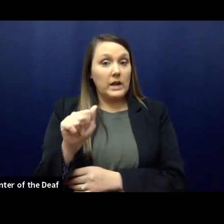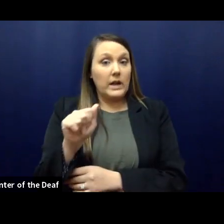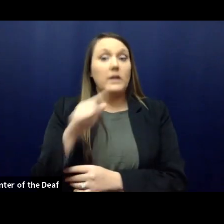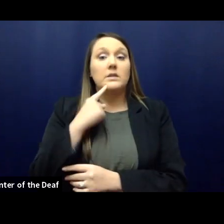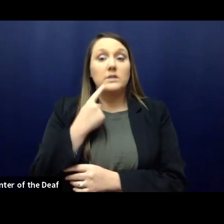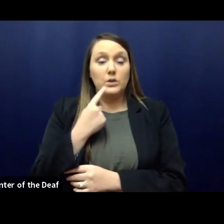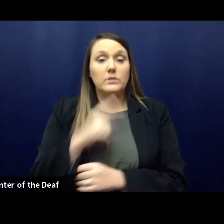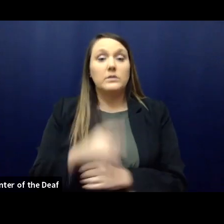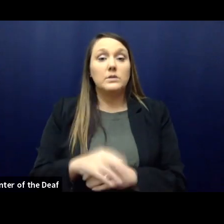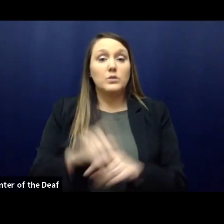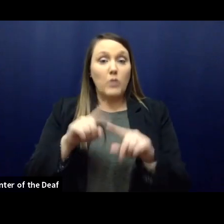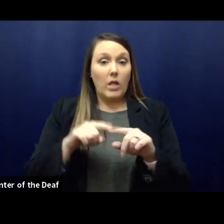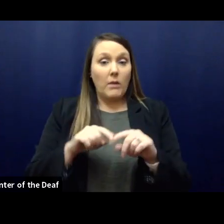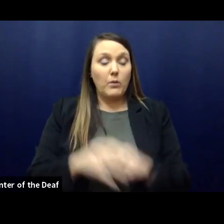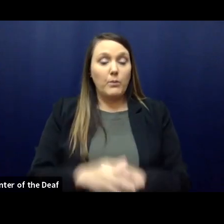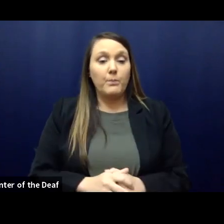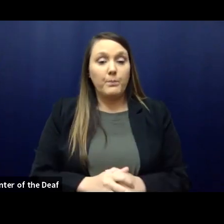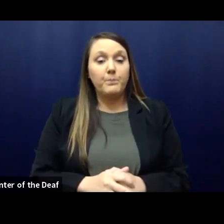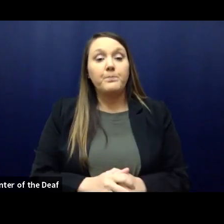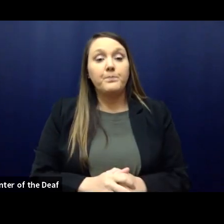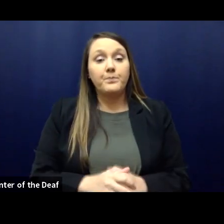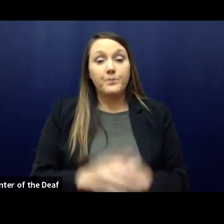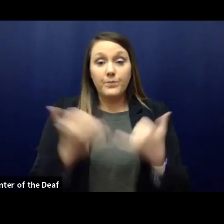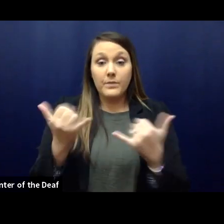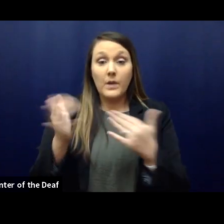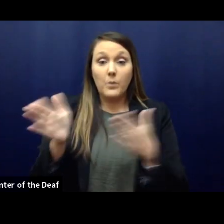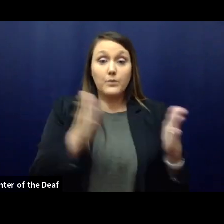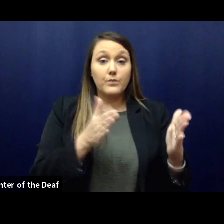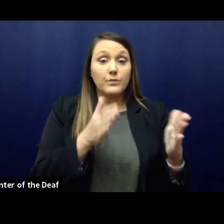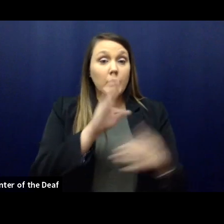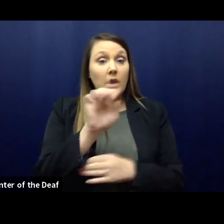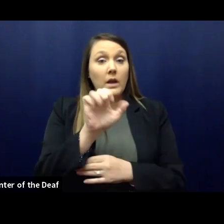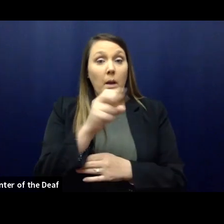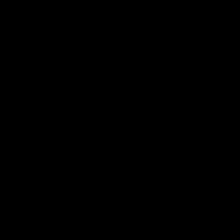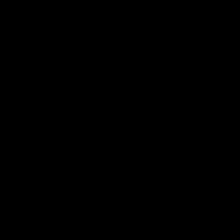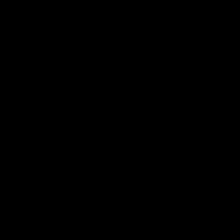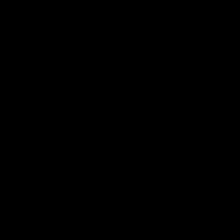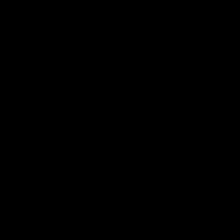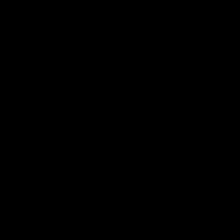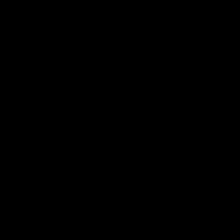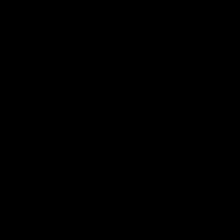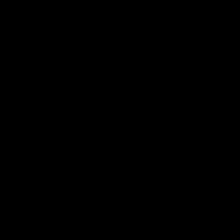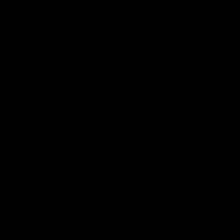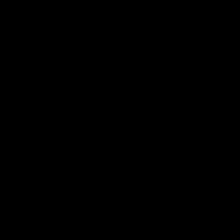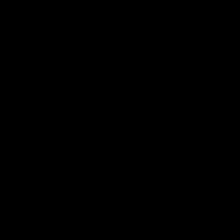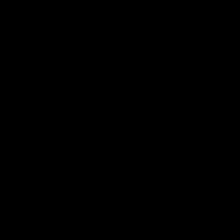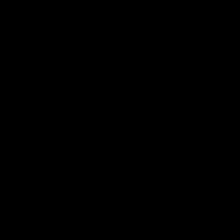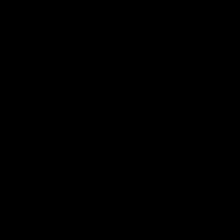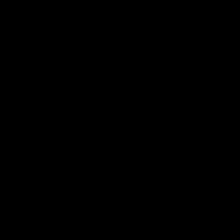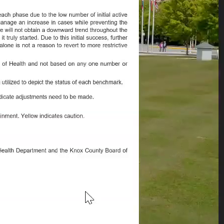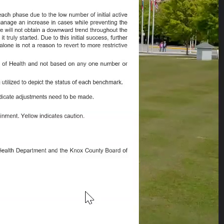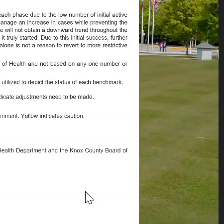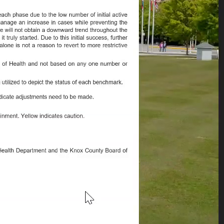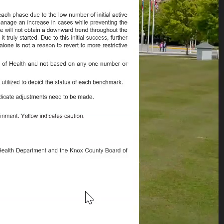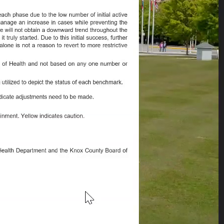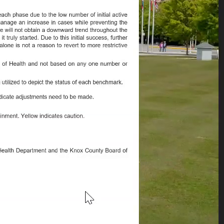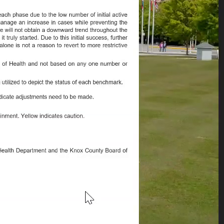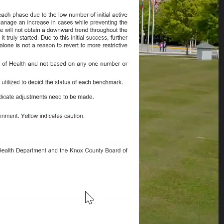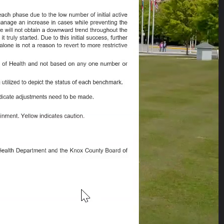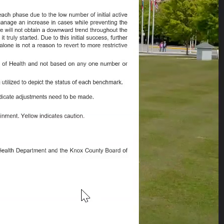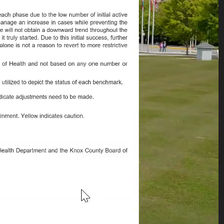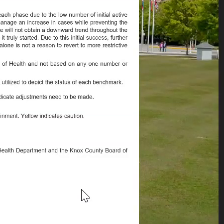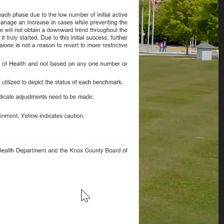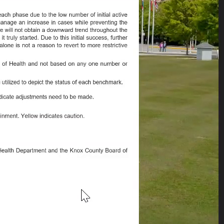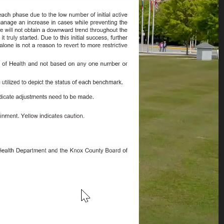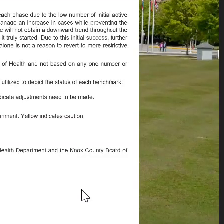seriously. Now we'll transition to the benchmarks. As a reminder, for the majority of our benchmarks, what we want